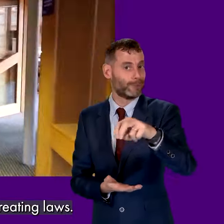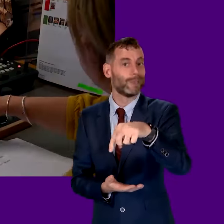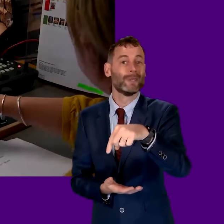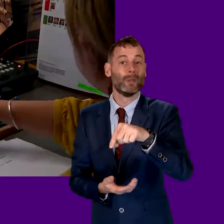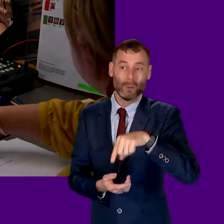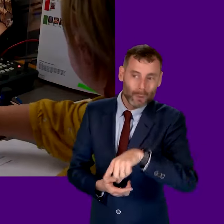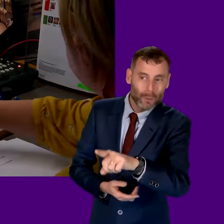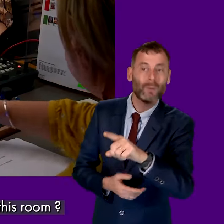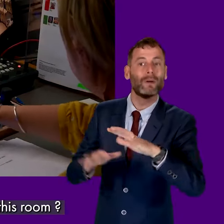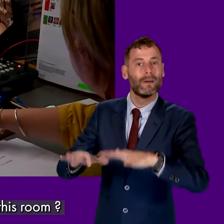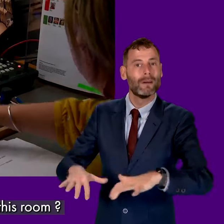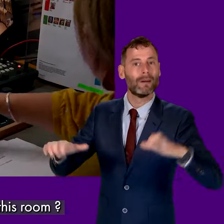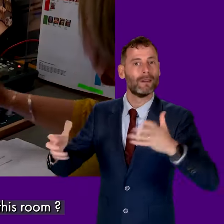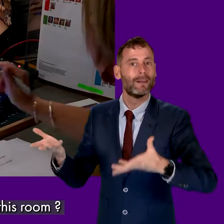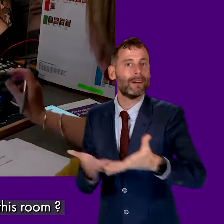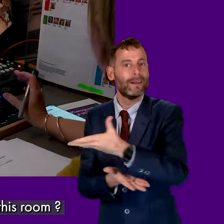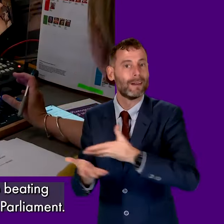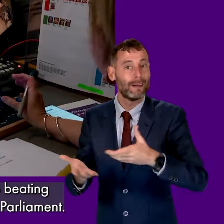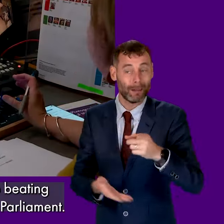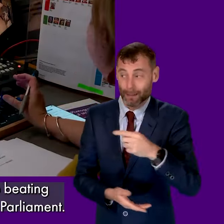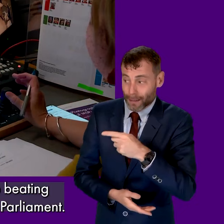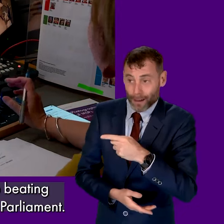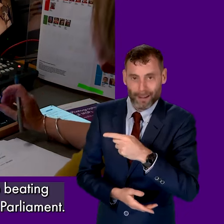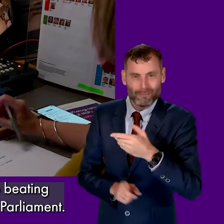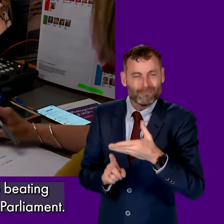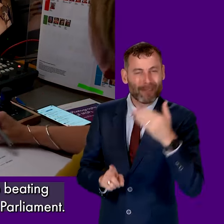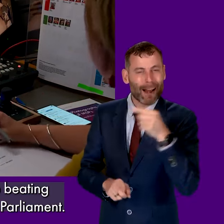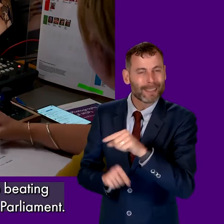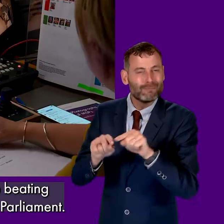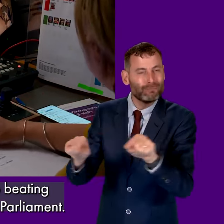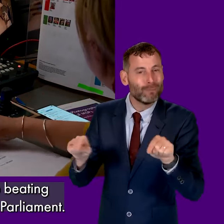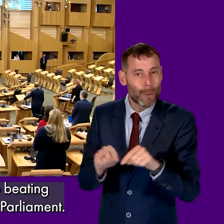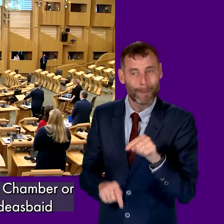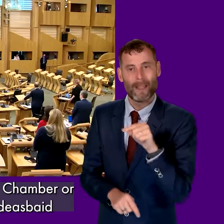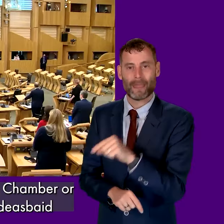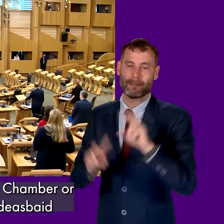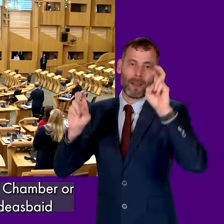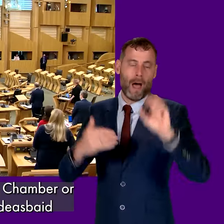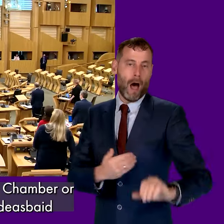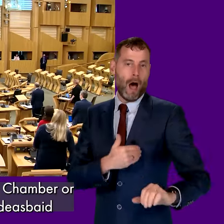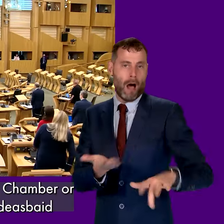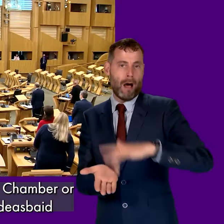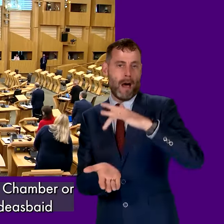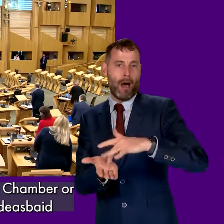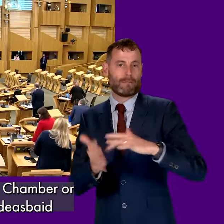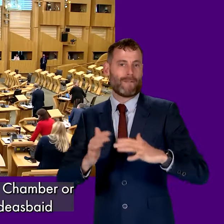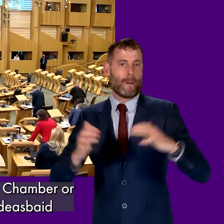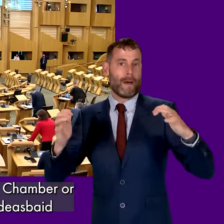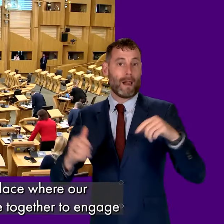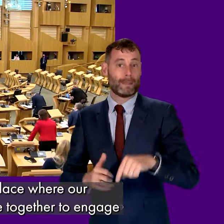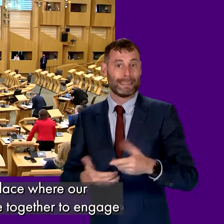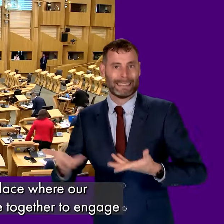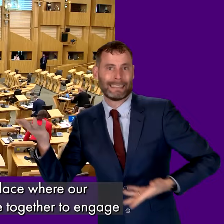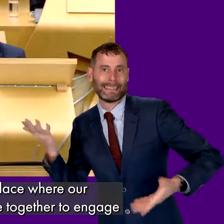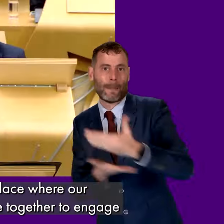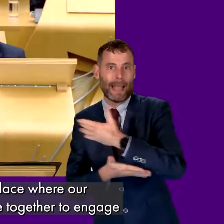laws. Recognise this room? This is the beating heart of the Parliament. The debating chamber, or Siomer Jesbich,